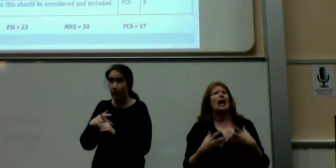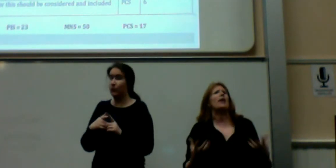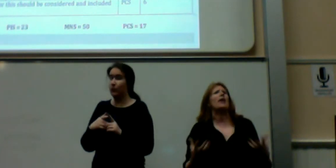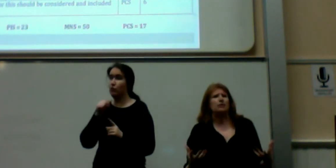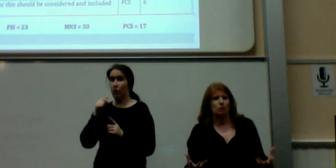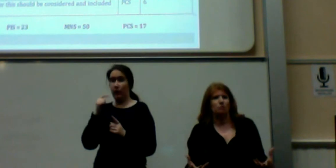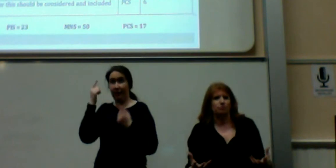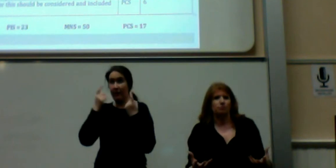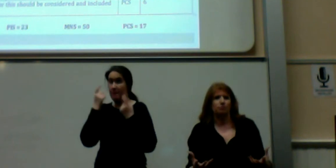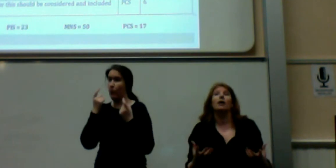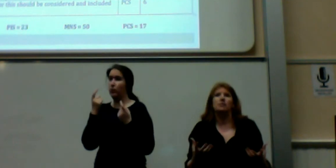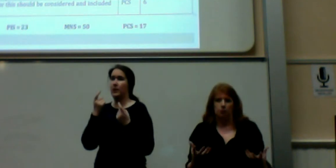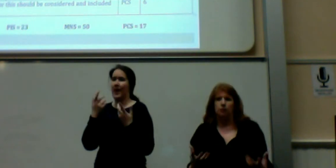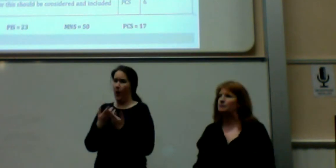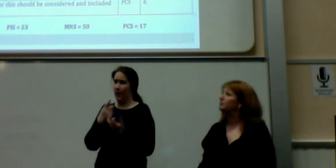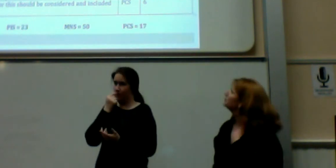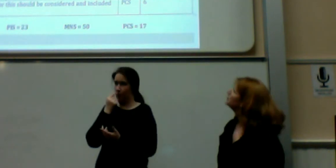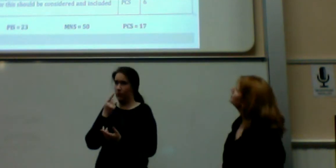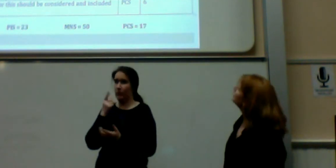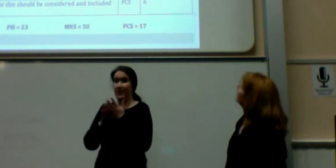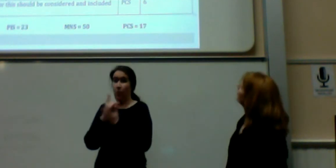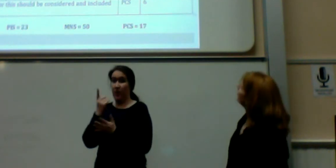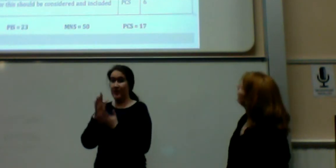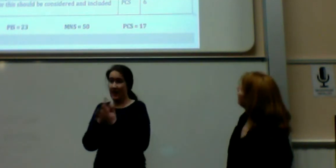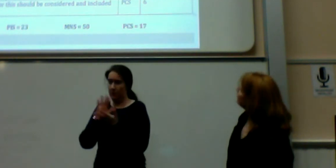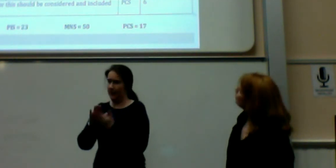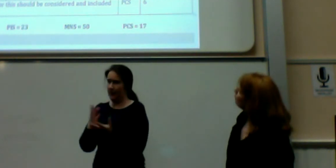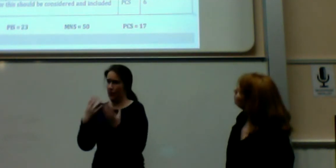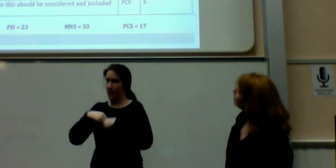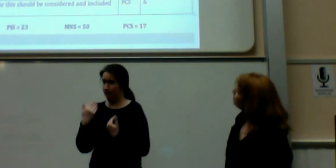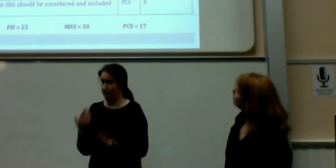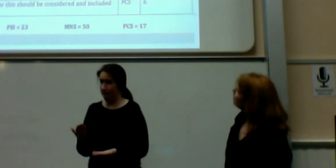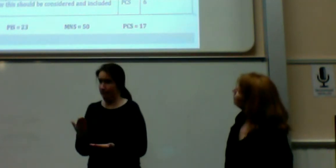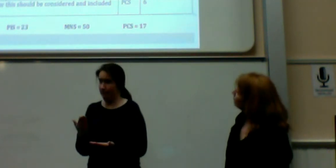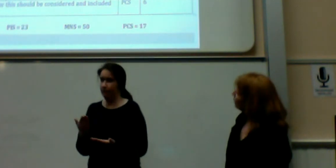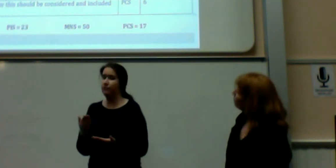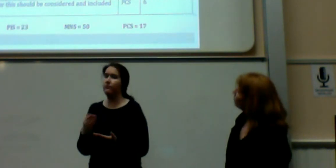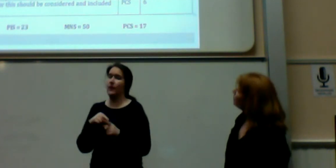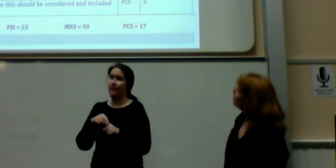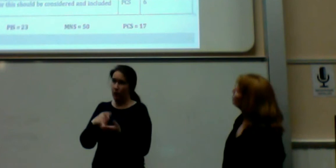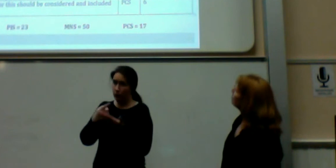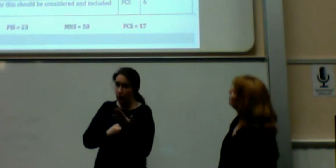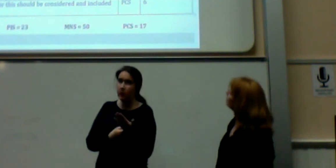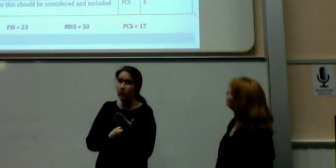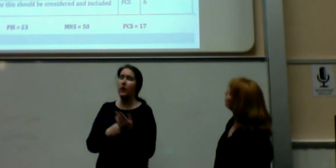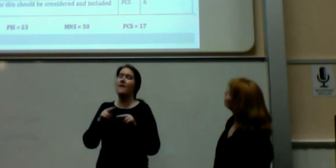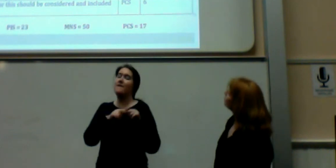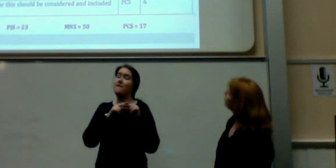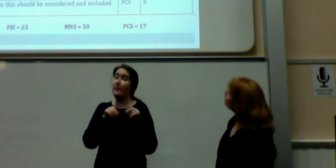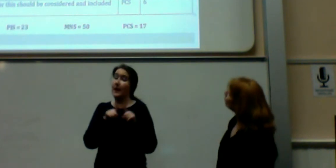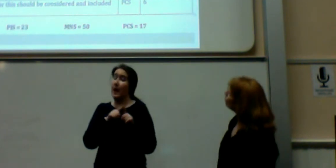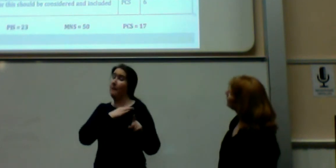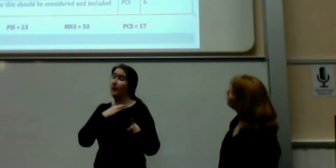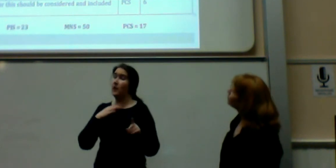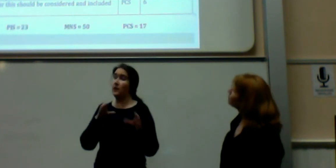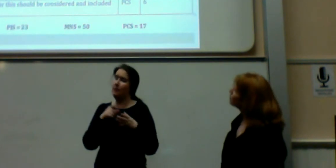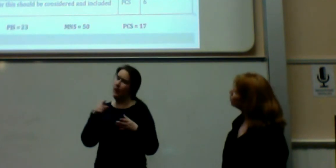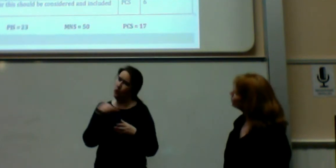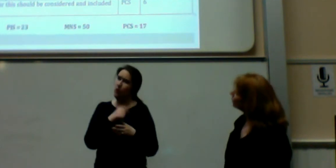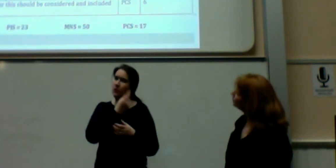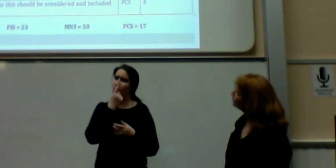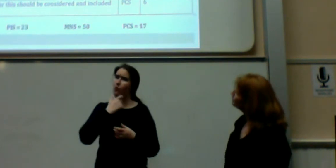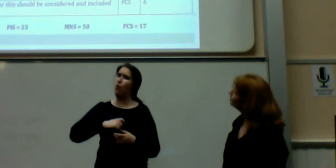about how that's possible. Maintaining norm schema, the family and the medical team need to understand the role and